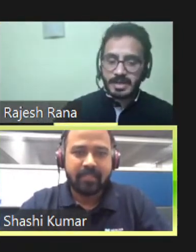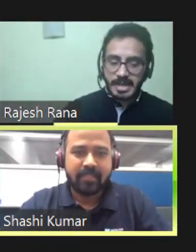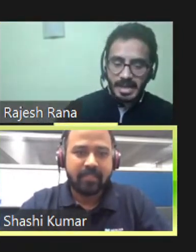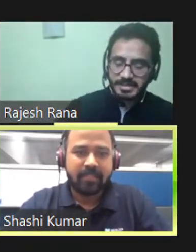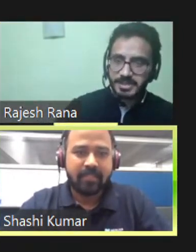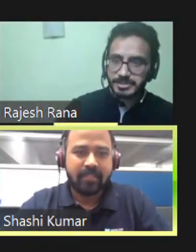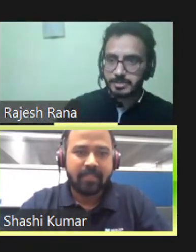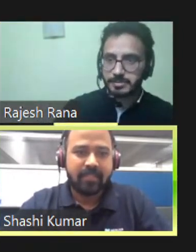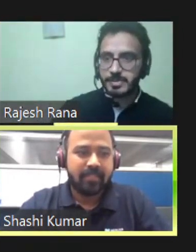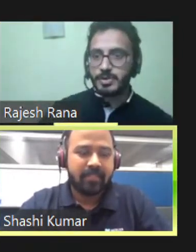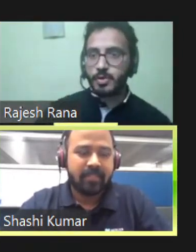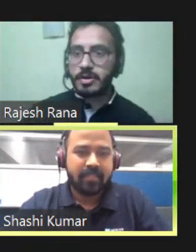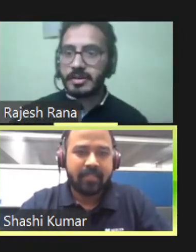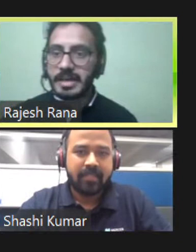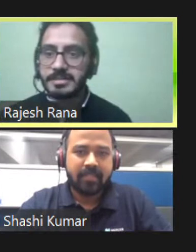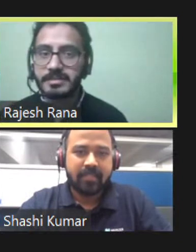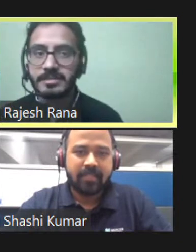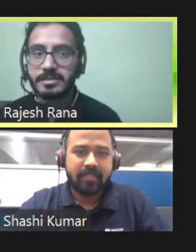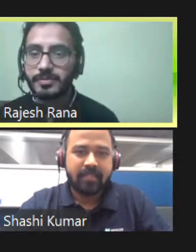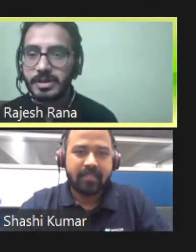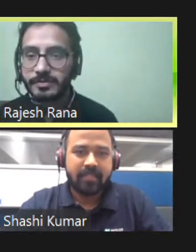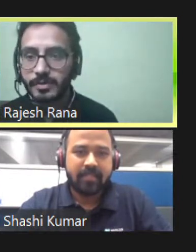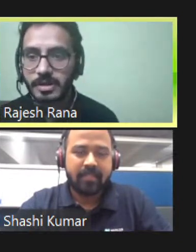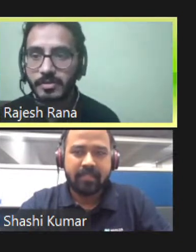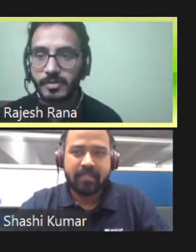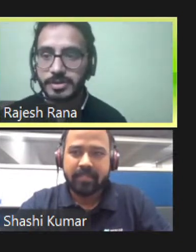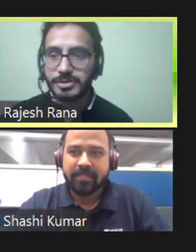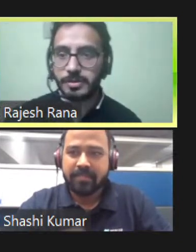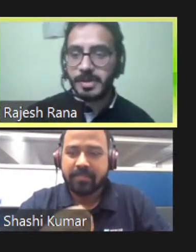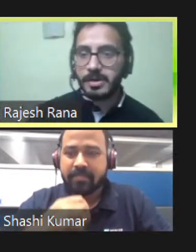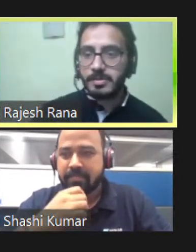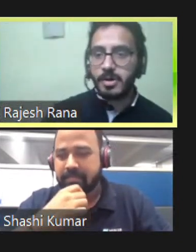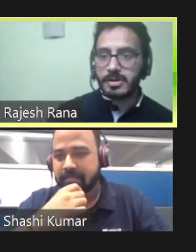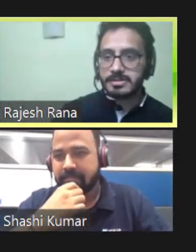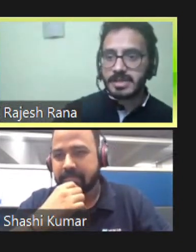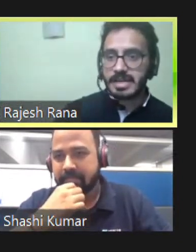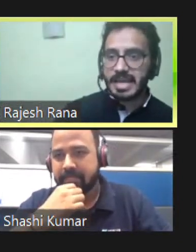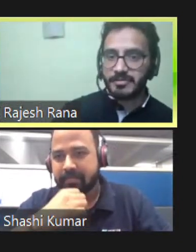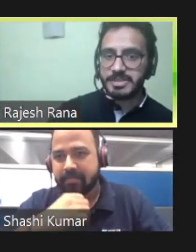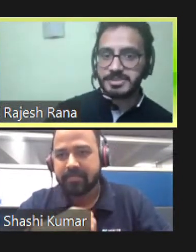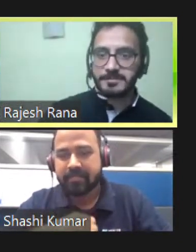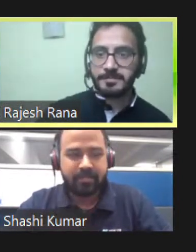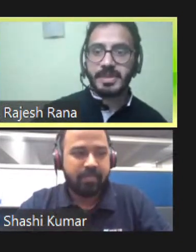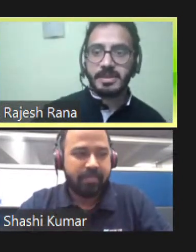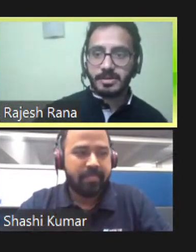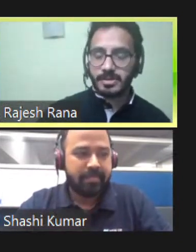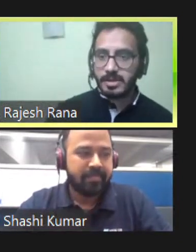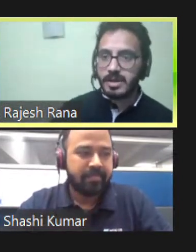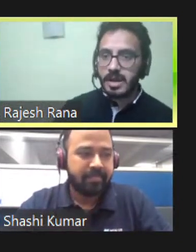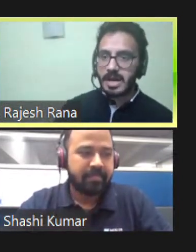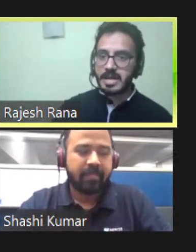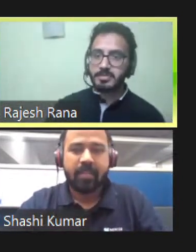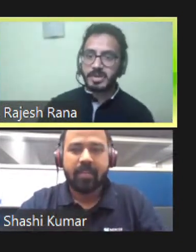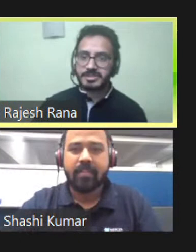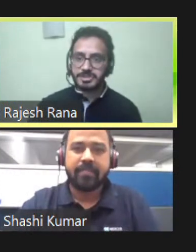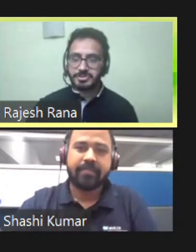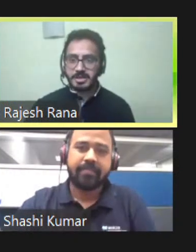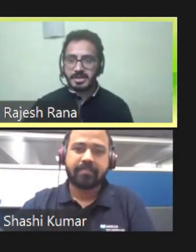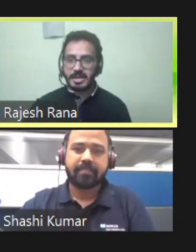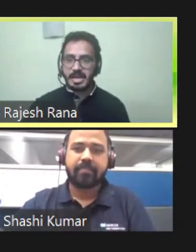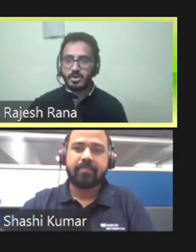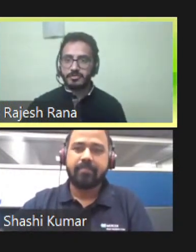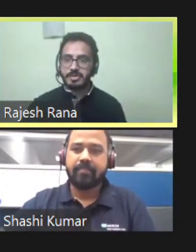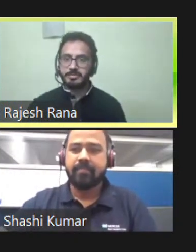Saksham to organize this wonderful workshop on sign language. I am Rajesh